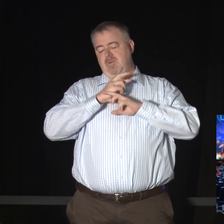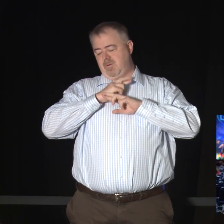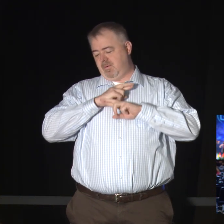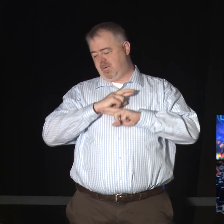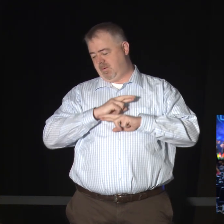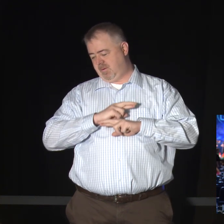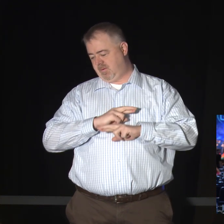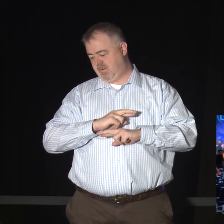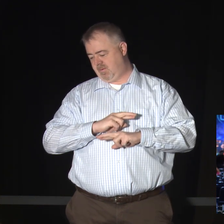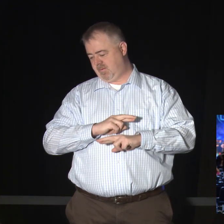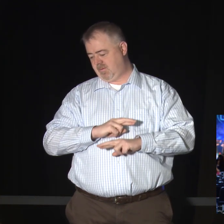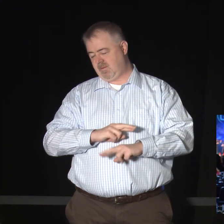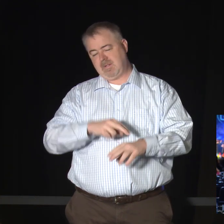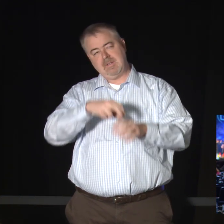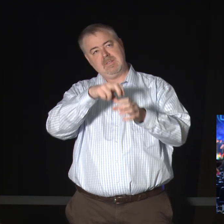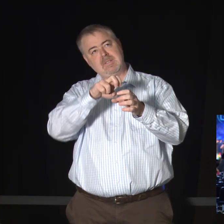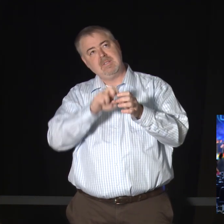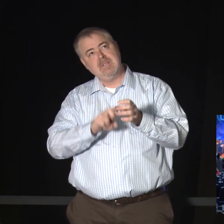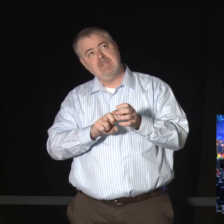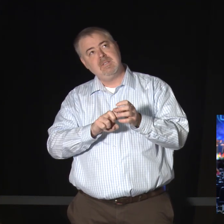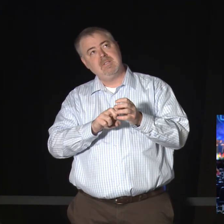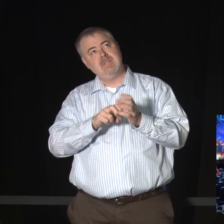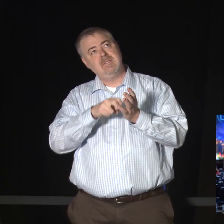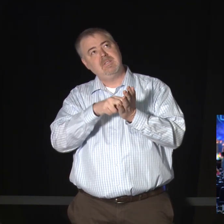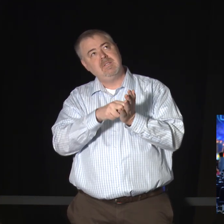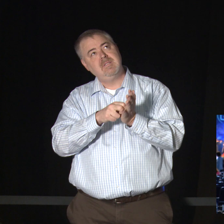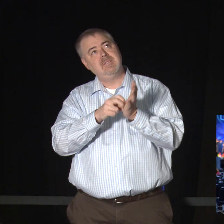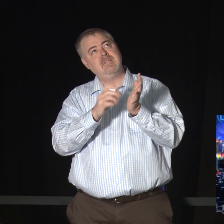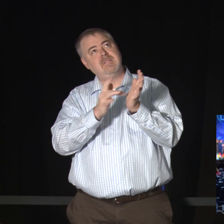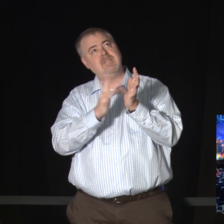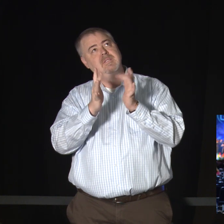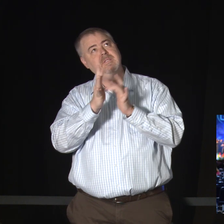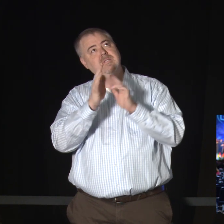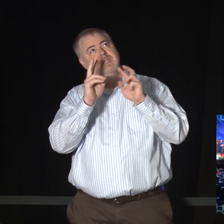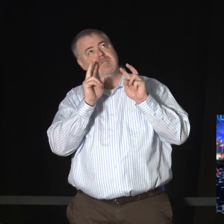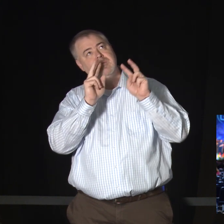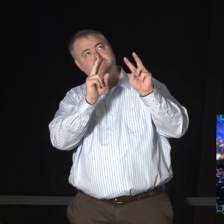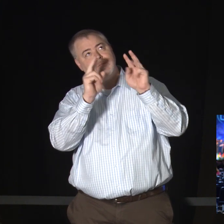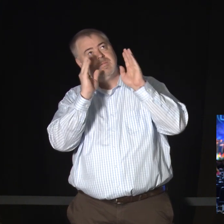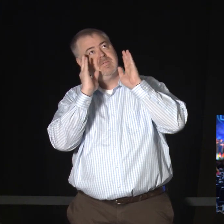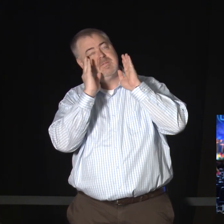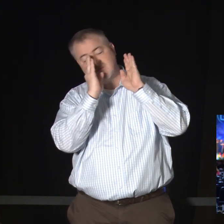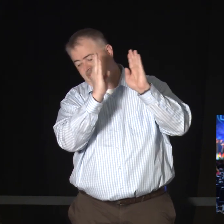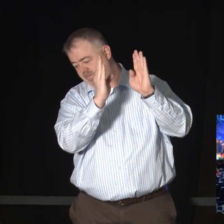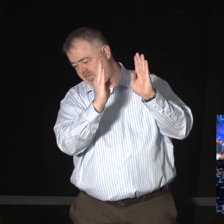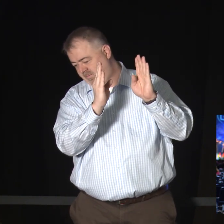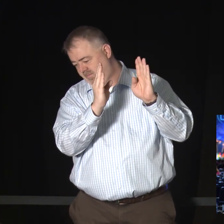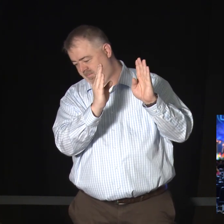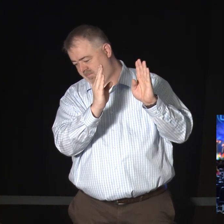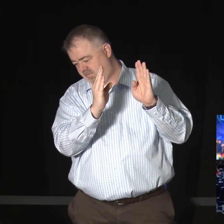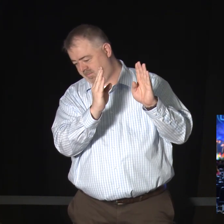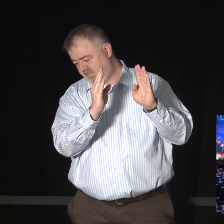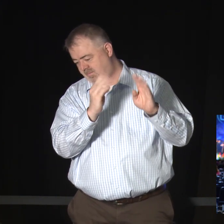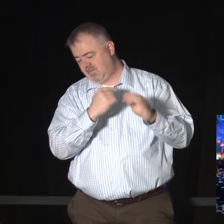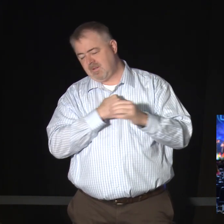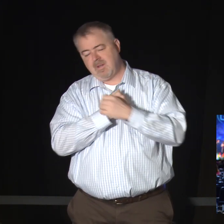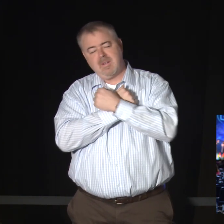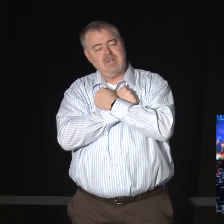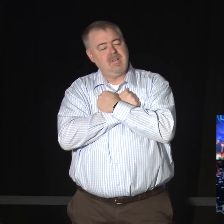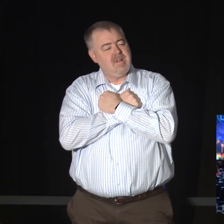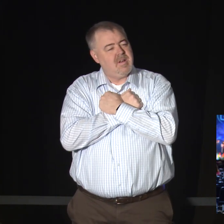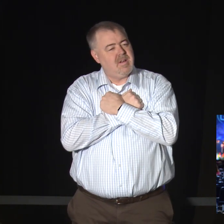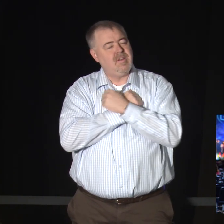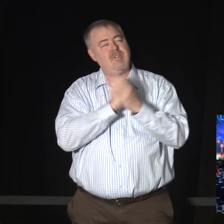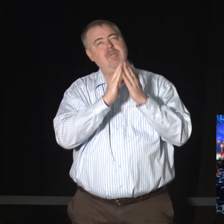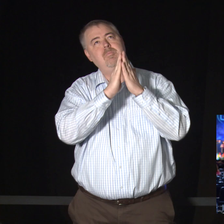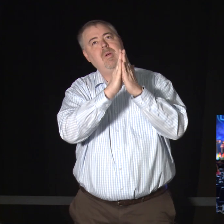would make a decision and a commitment to follow the Lord Jesus Christ to the end. Amen. Yeah, well said. And